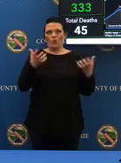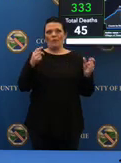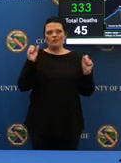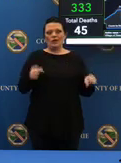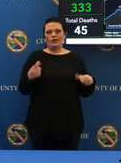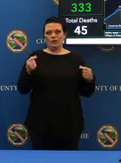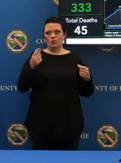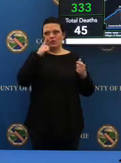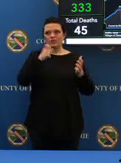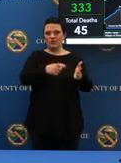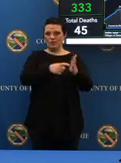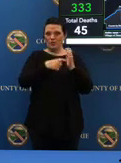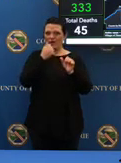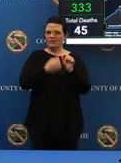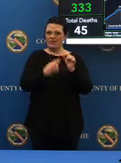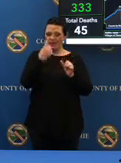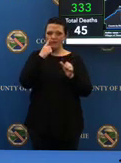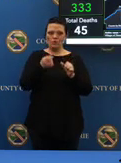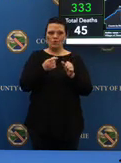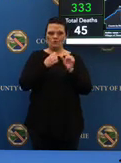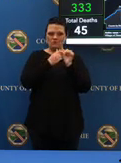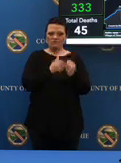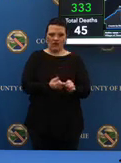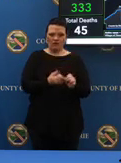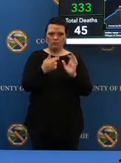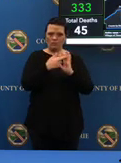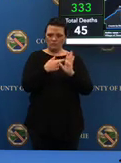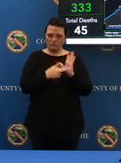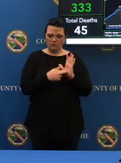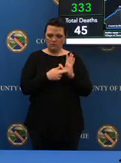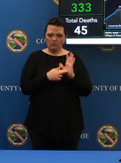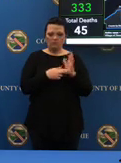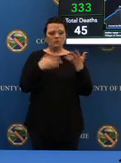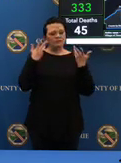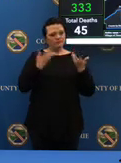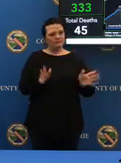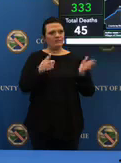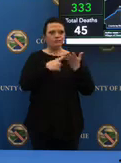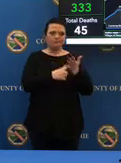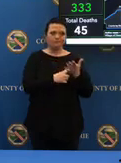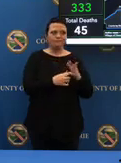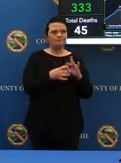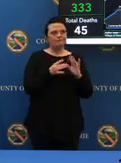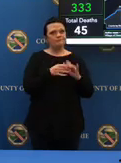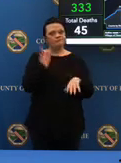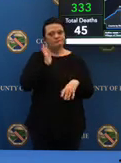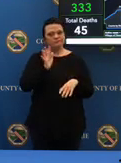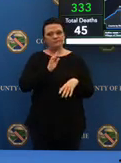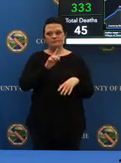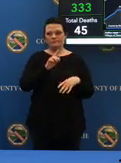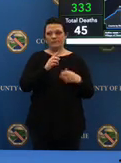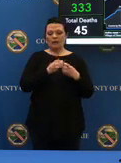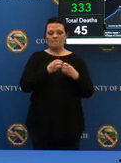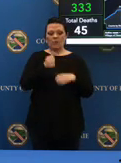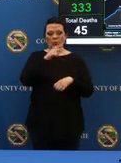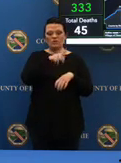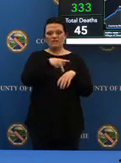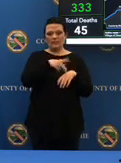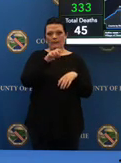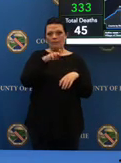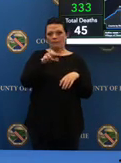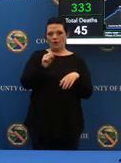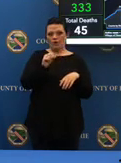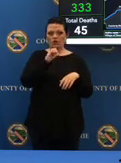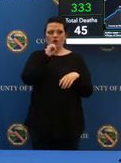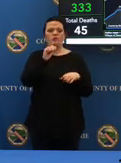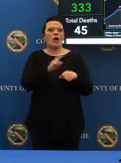it requires everyone to follow proper guidelines. As we talked about before, most of our parks are being